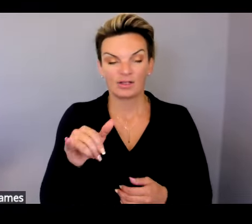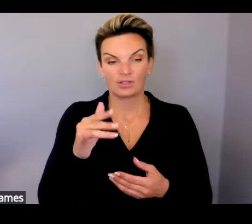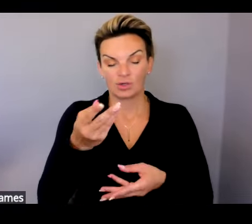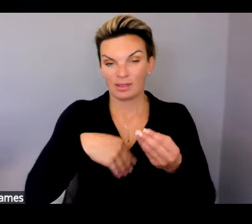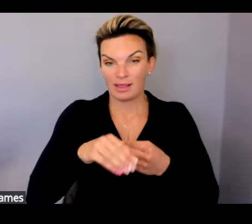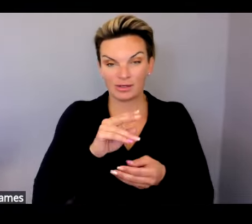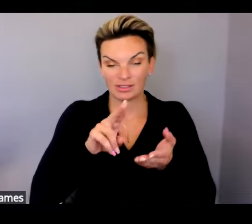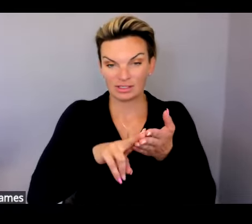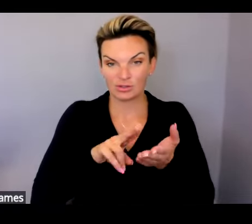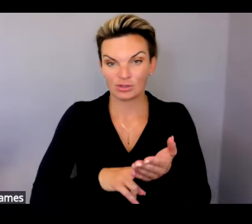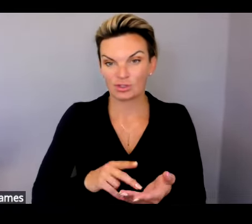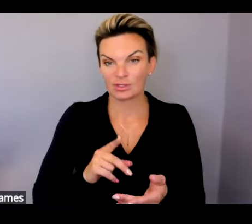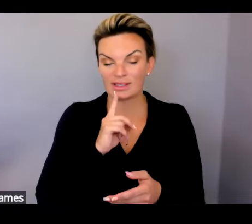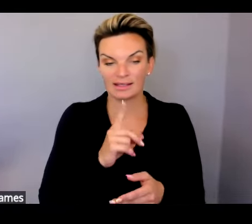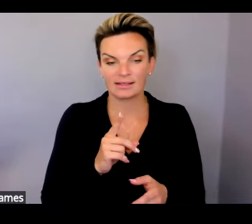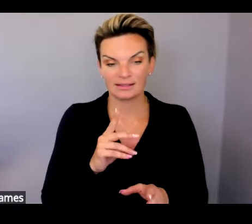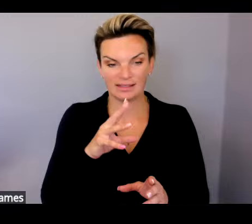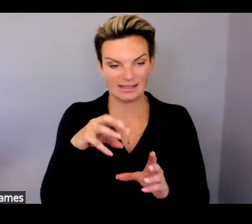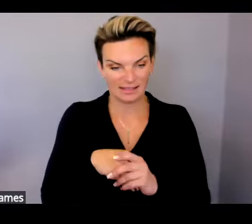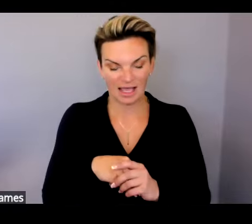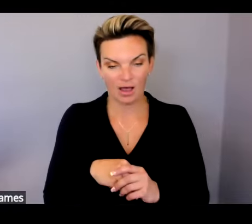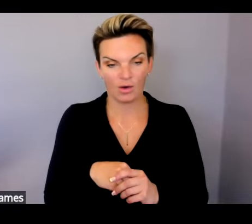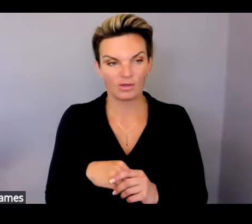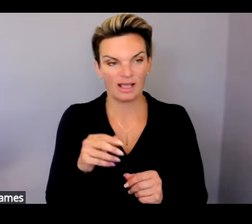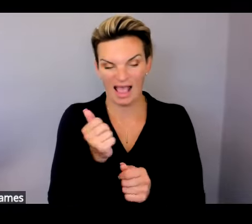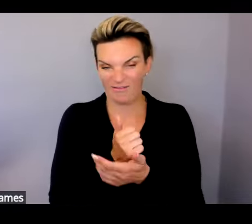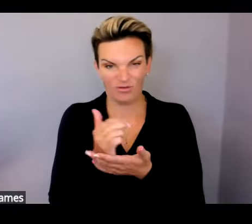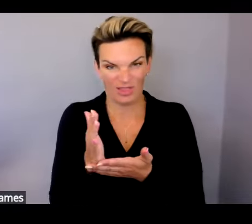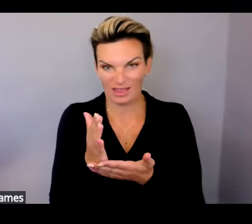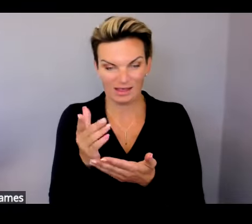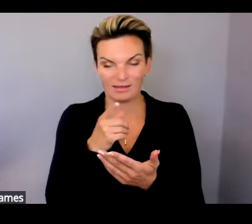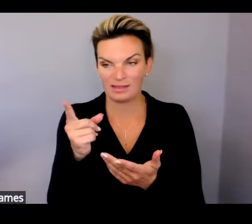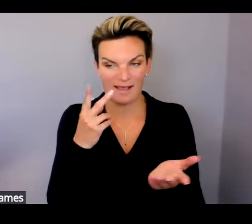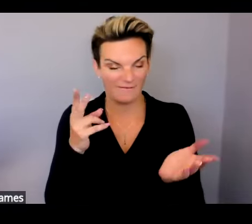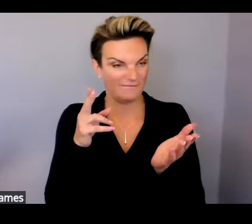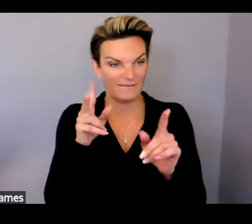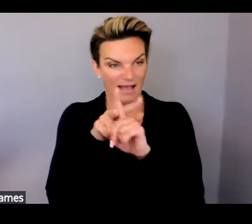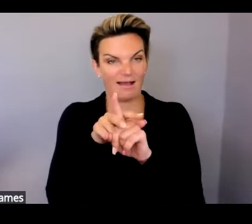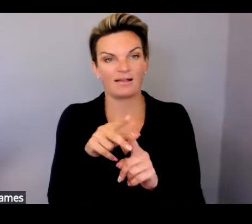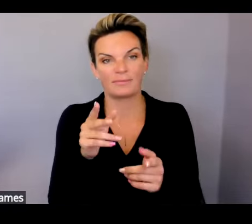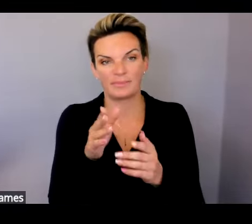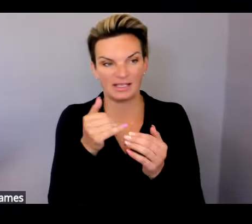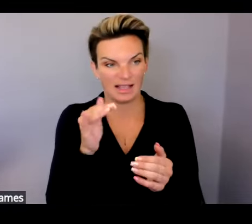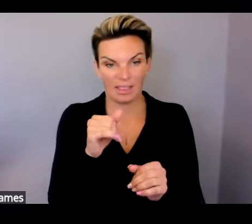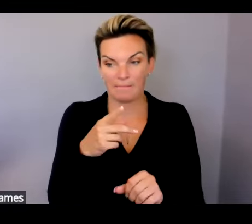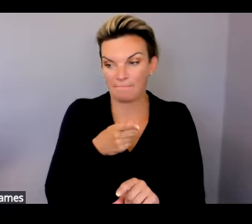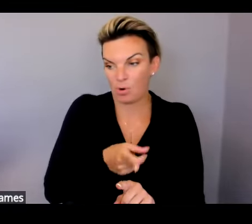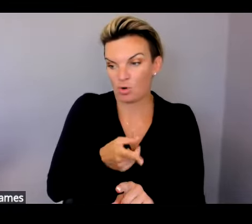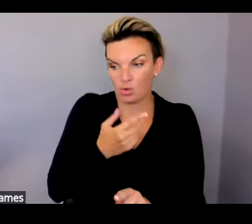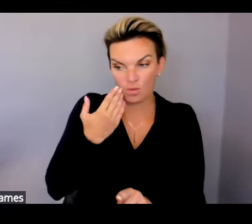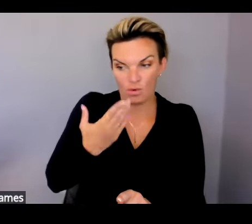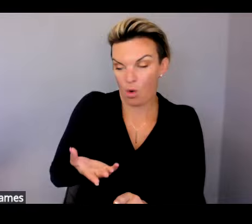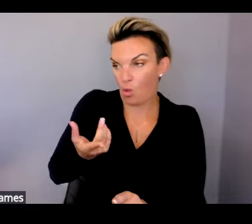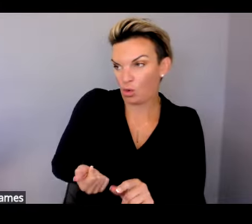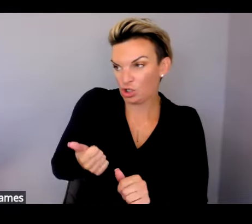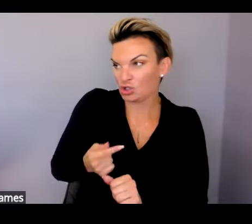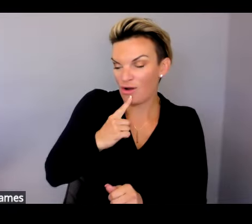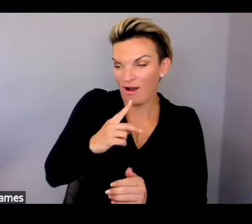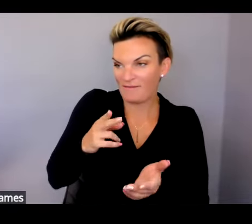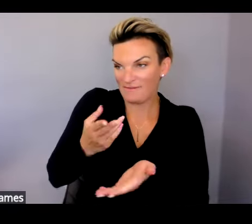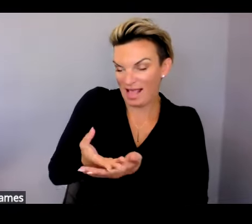doubt, that affects everything that circulator filed, because at that point you don't know which signature is valid. You don't